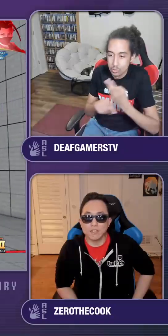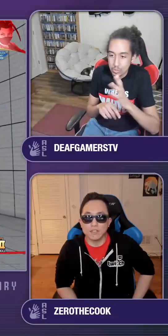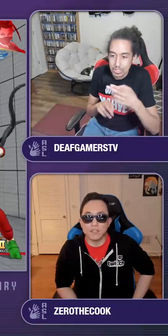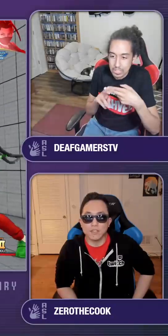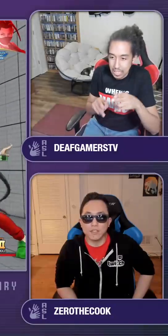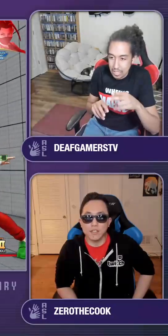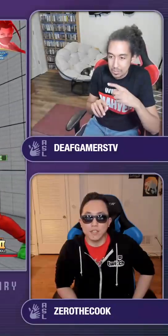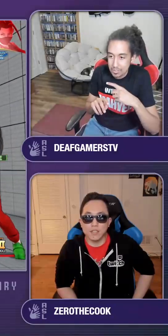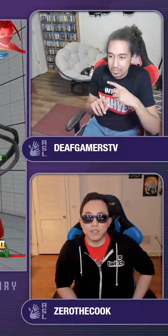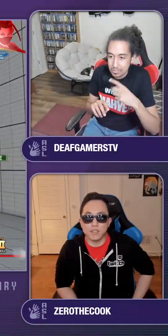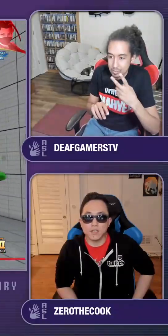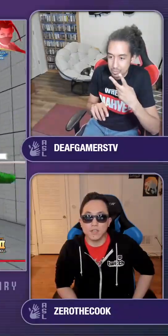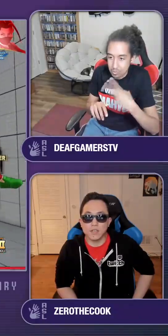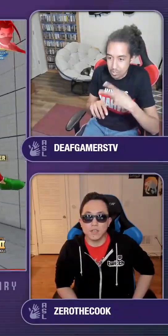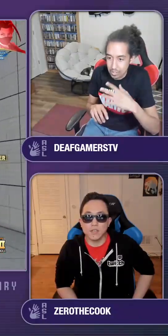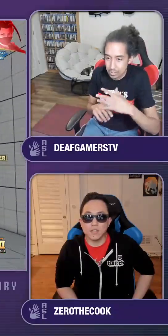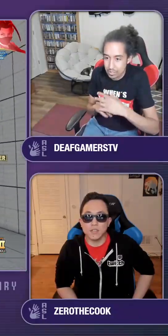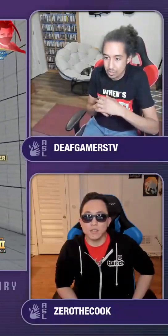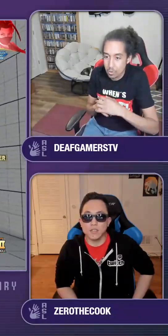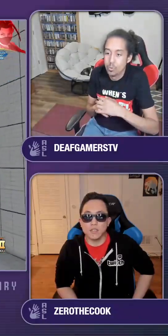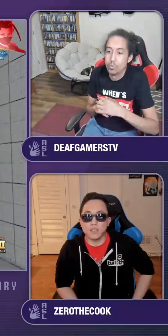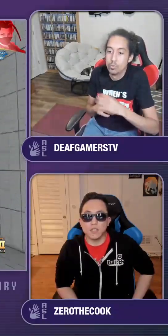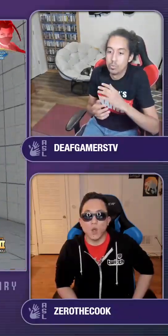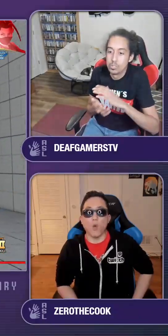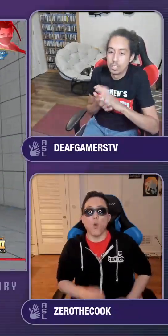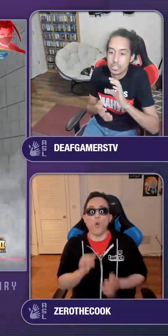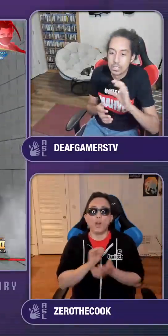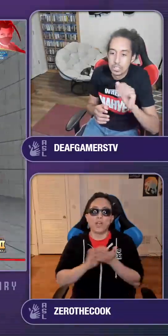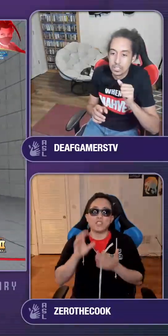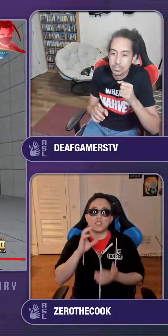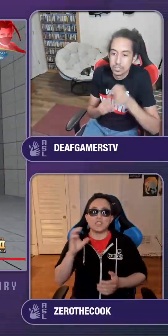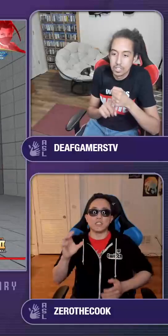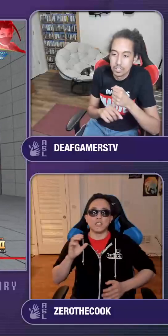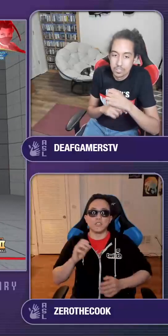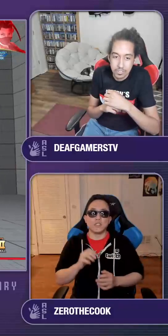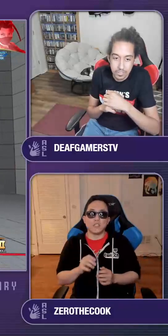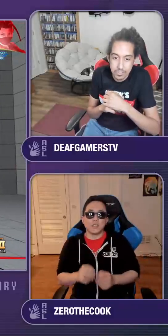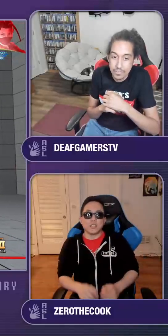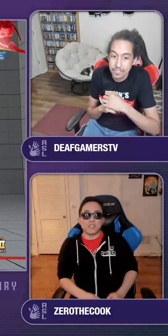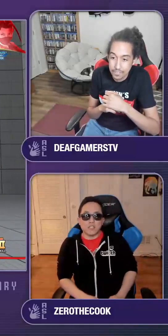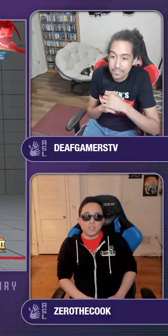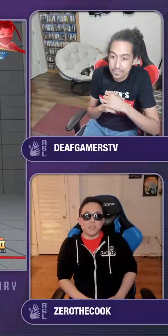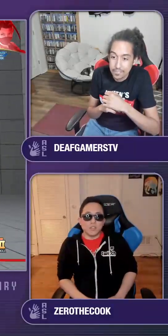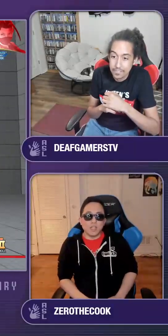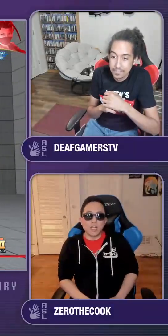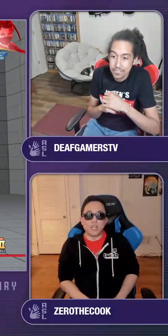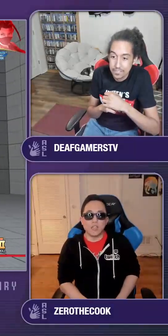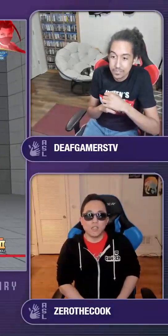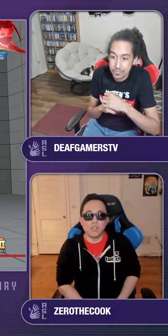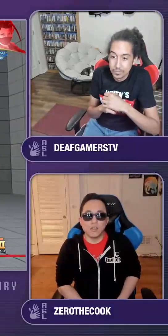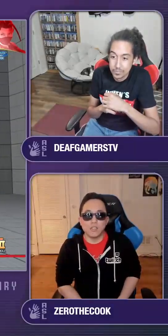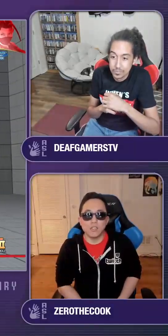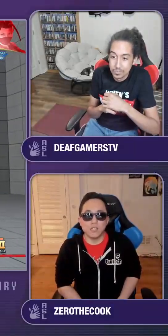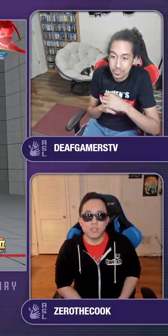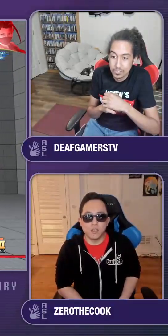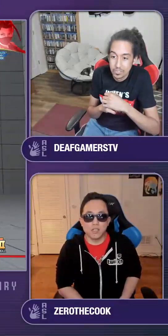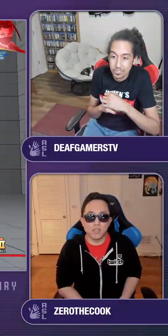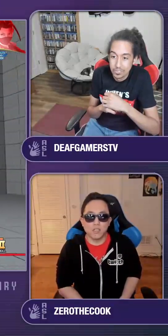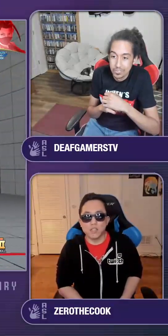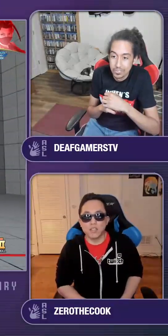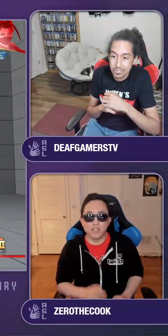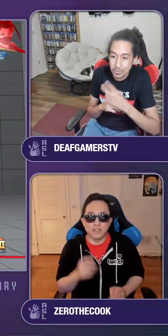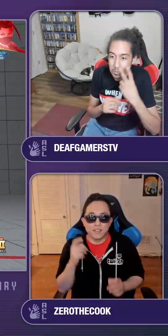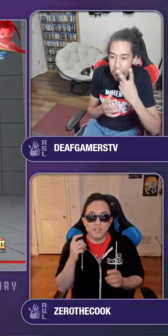time, we've seen some strong Ibuki from Jazdero over the last couple of months. So,